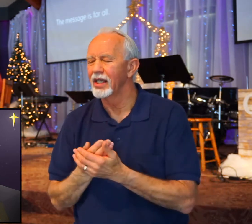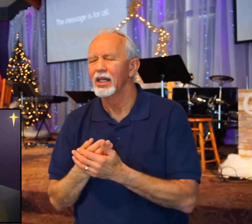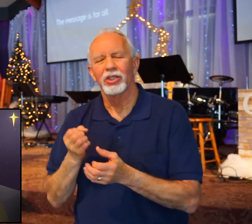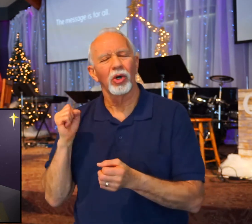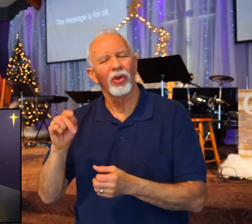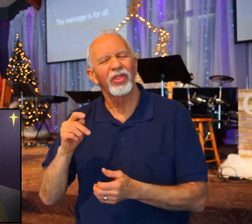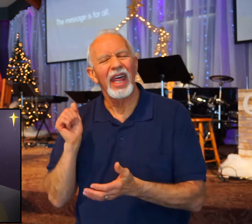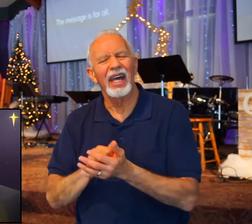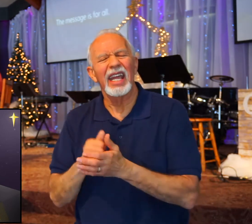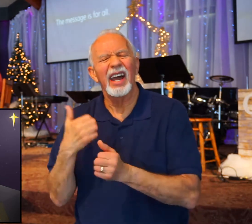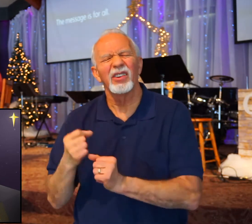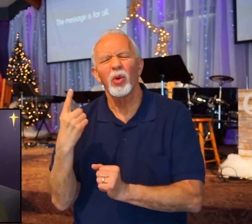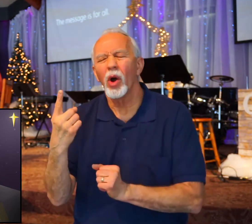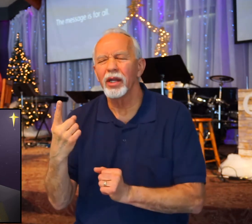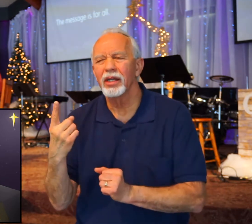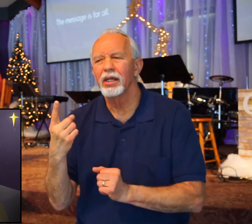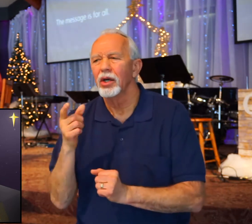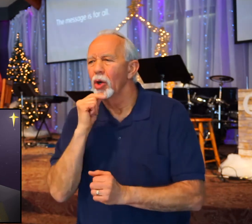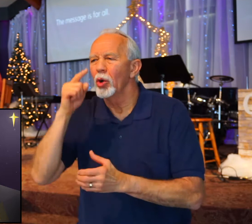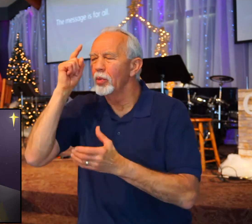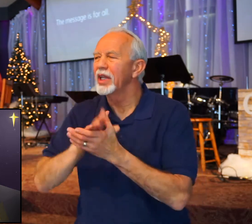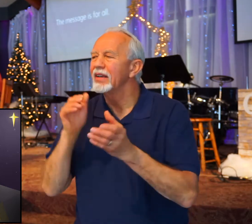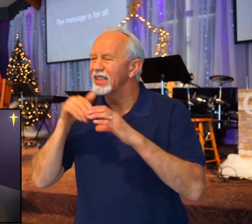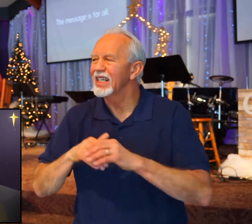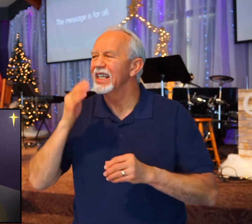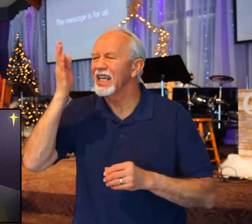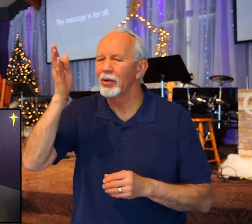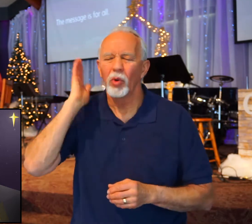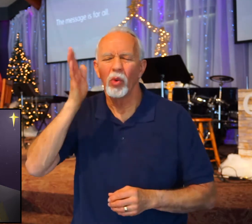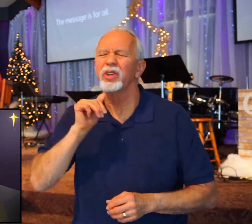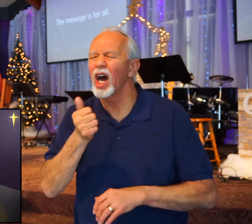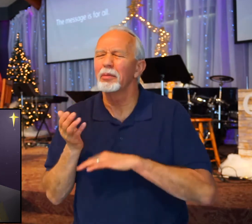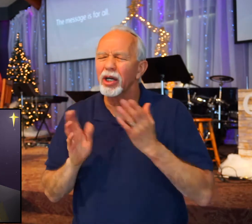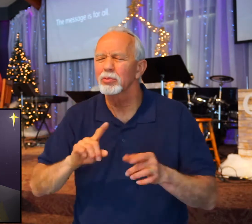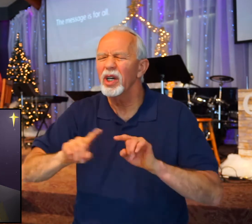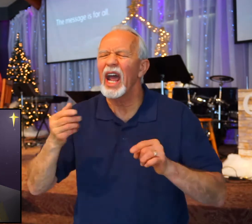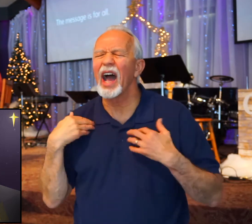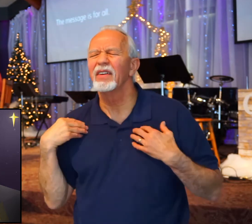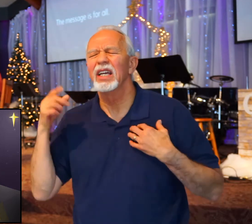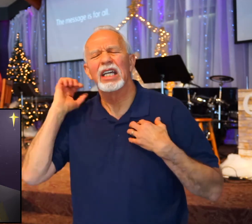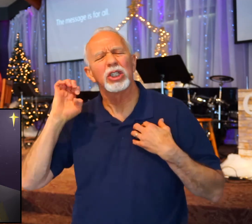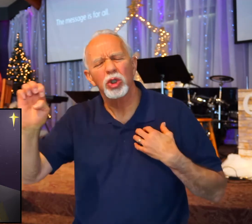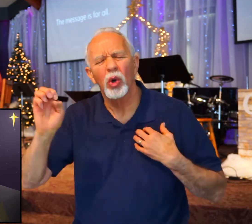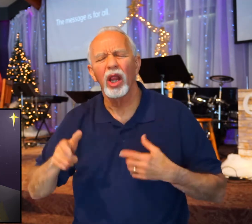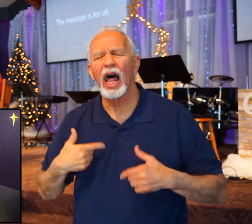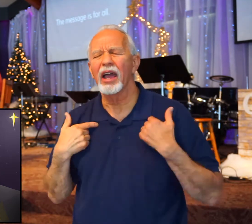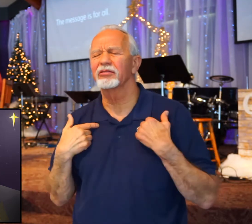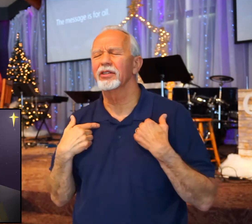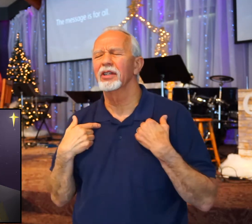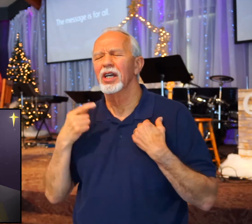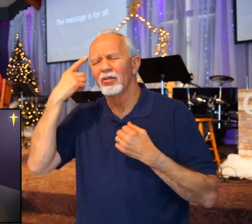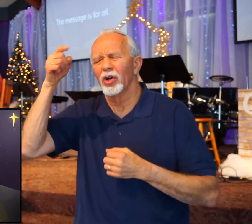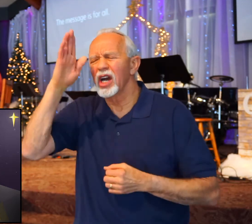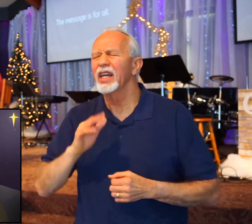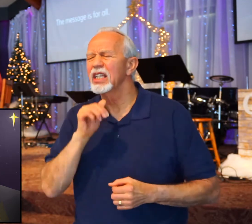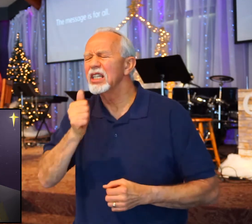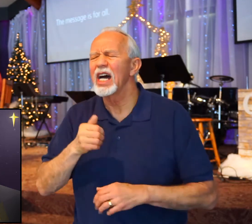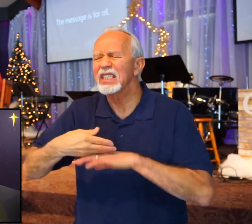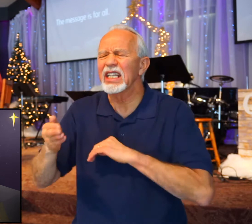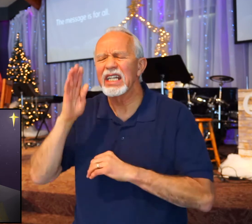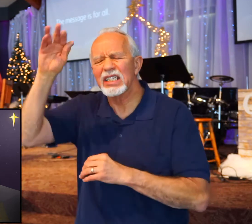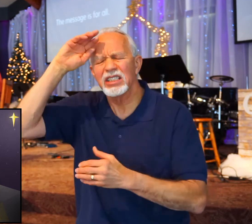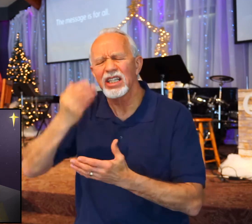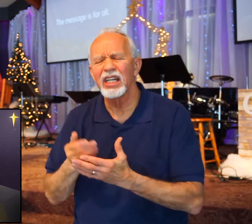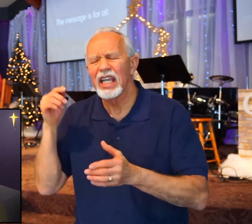that everyone who believes in him will not perish but have eternal life. For God did not send his